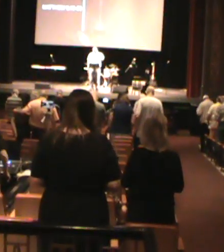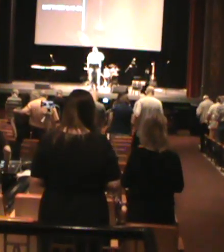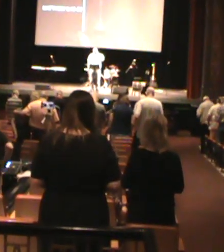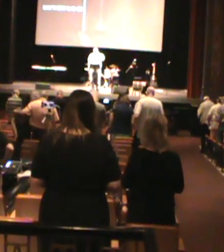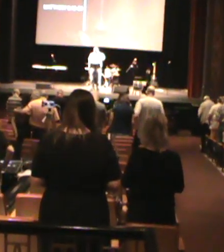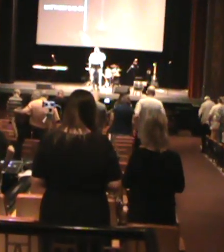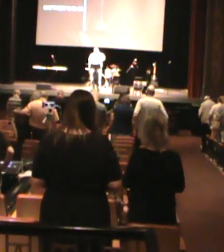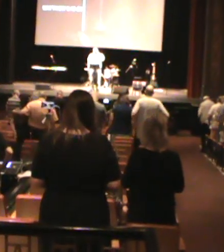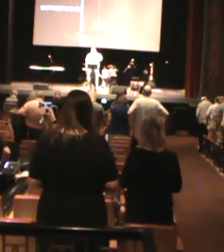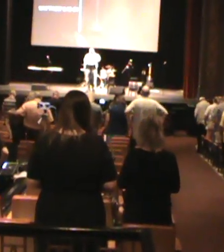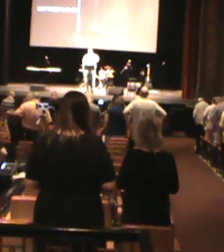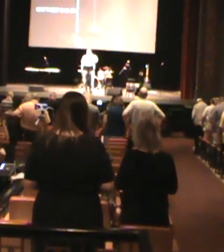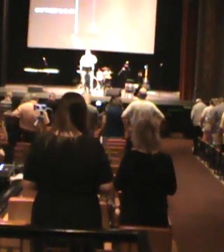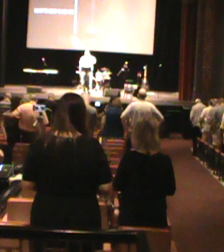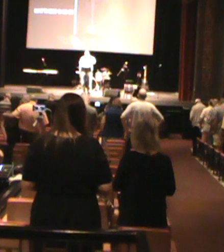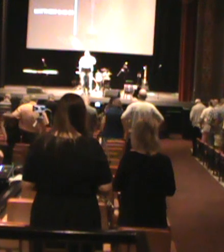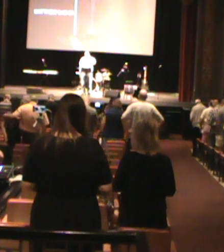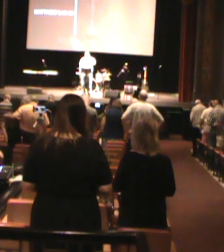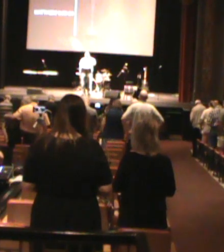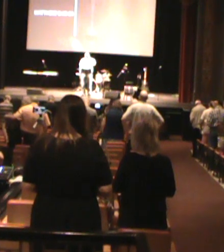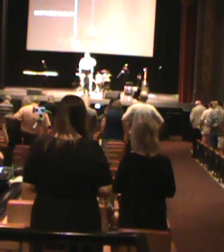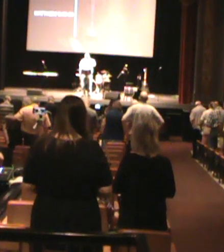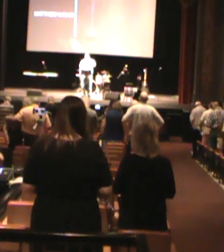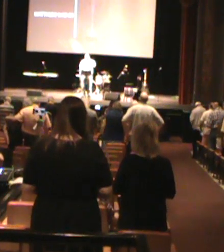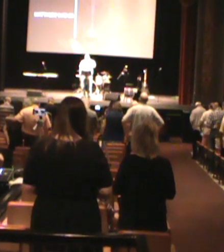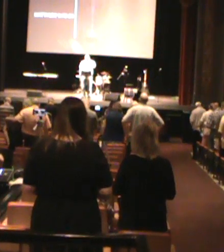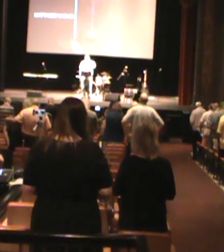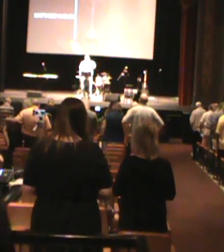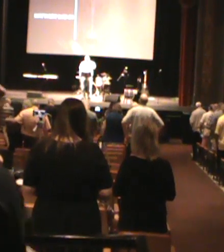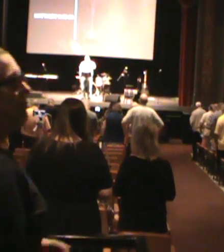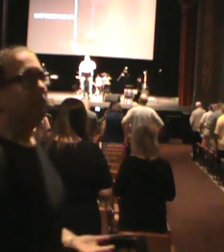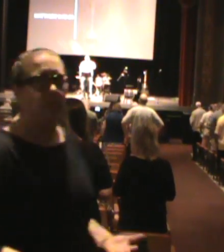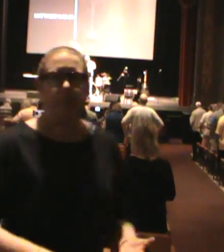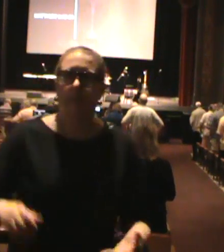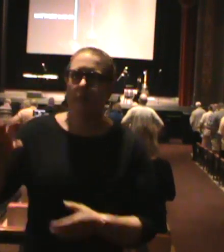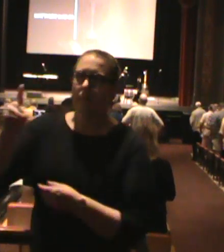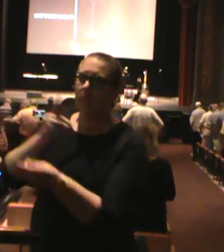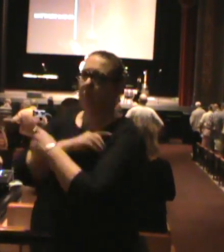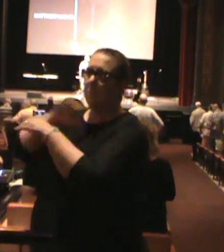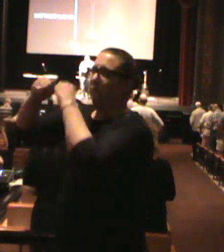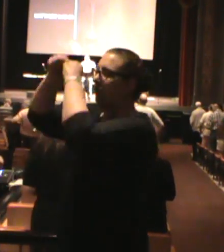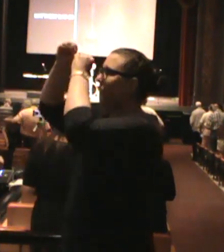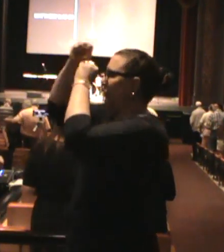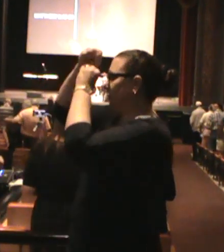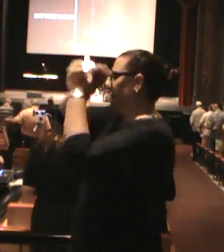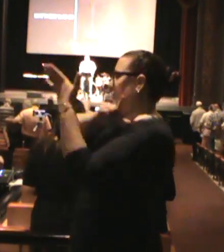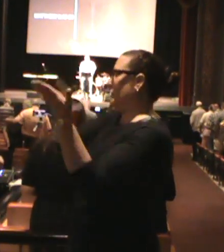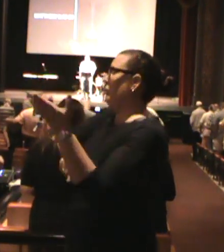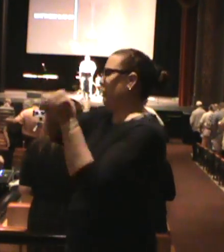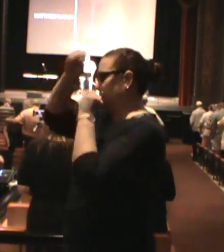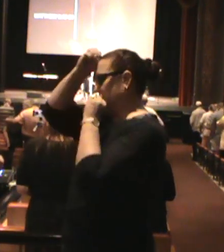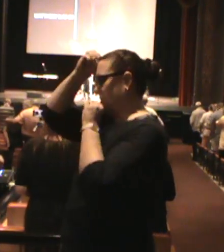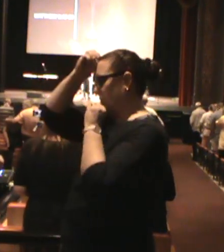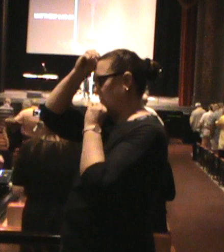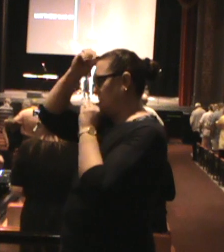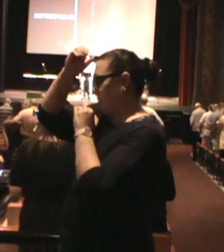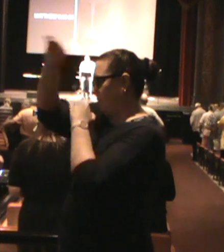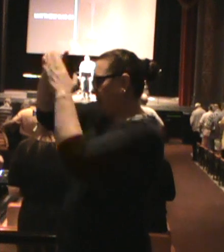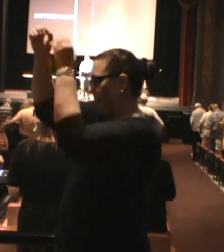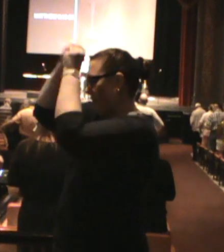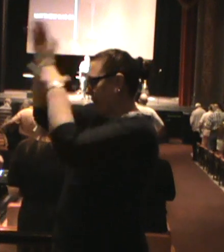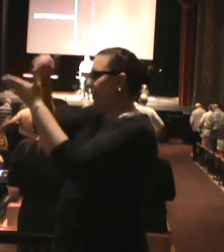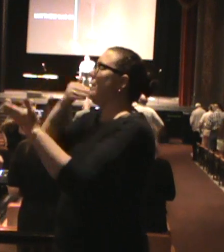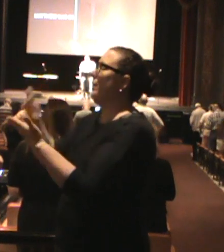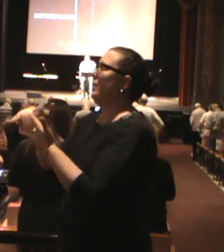people serving a perfect God. And so, Lord, I pray this morning that if someone is here today and they're just hurting, and